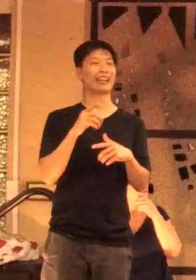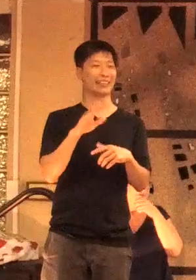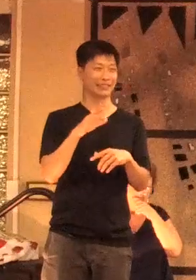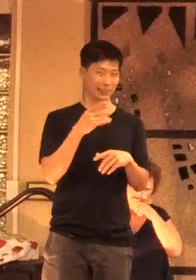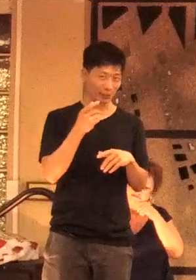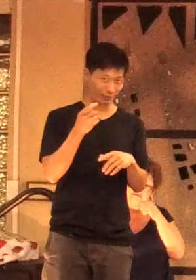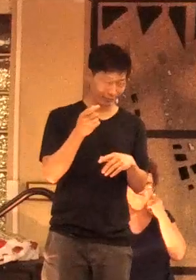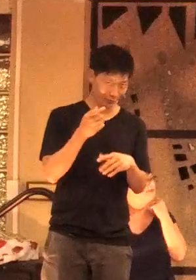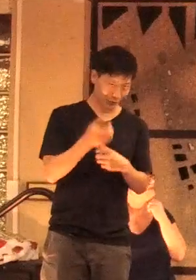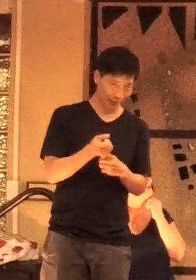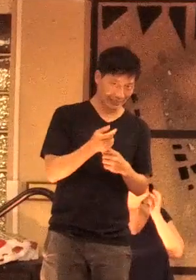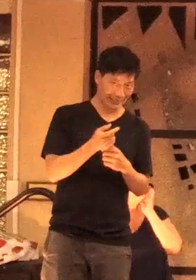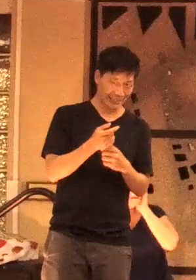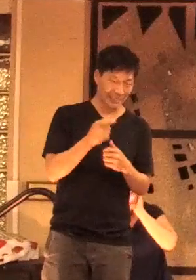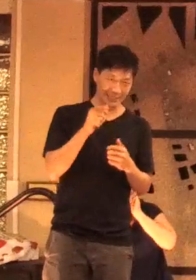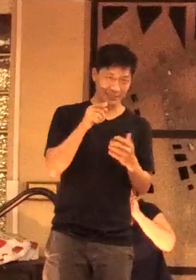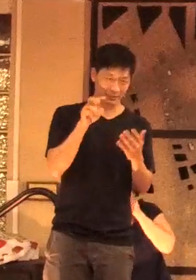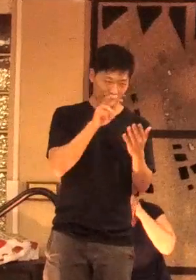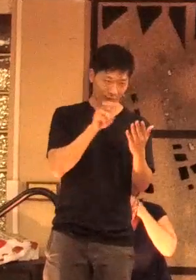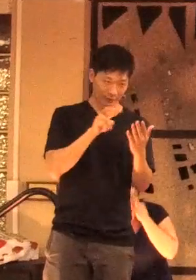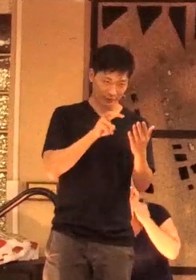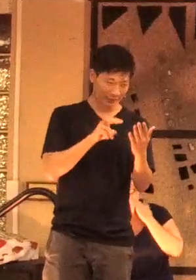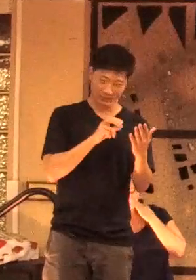me, it ain't pretty.